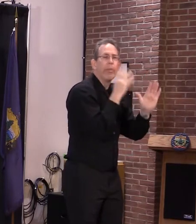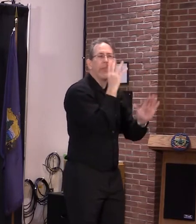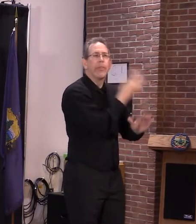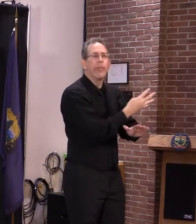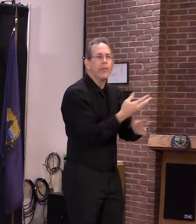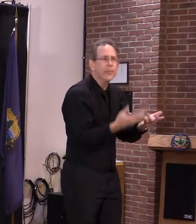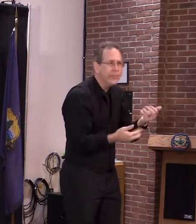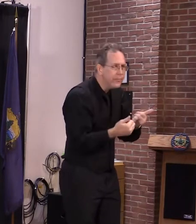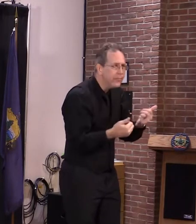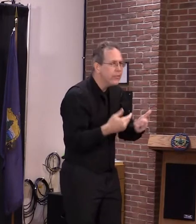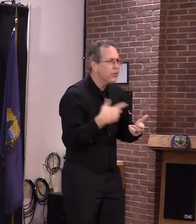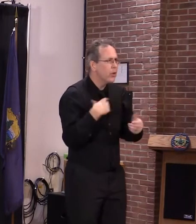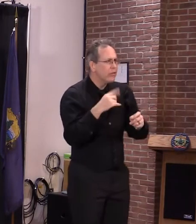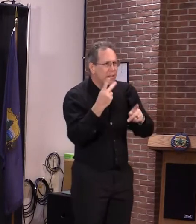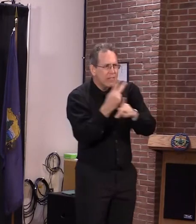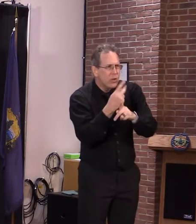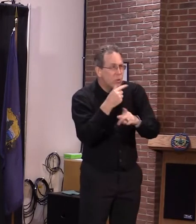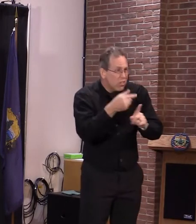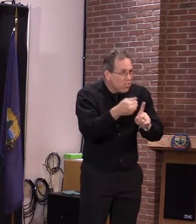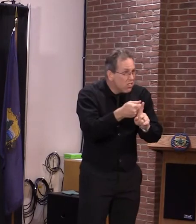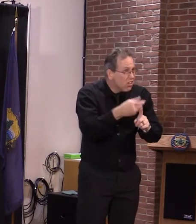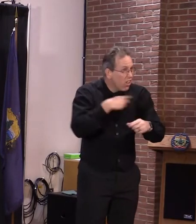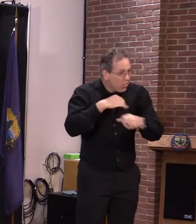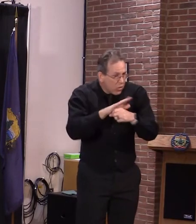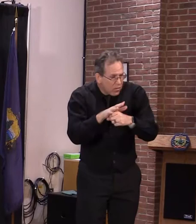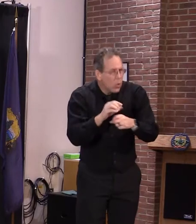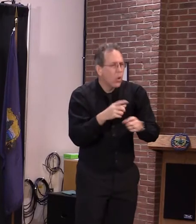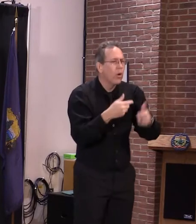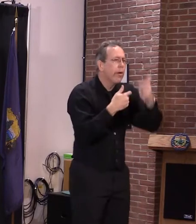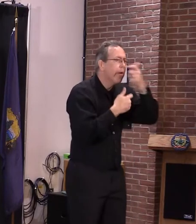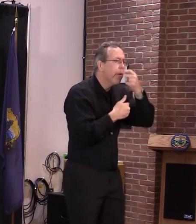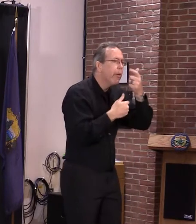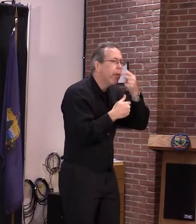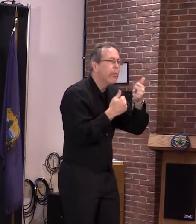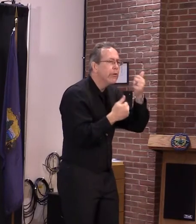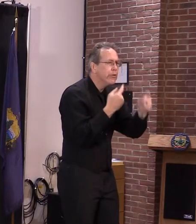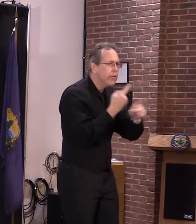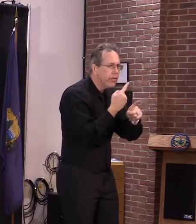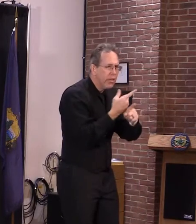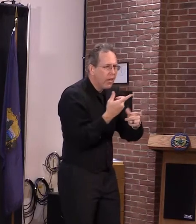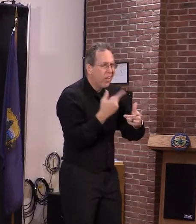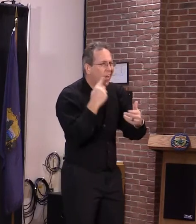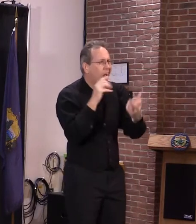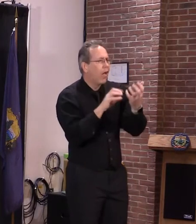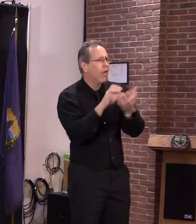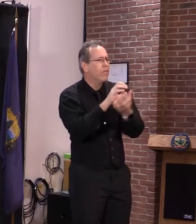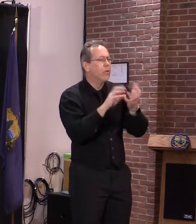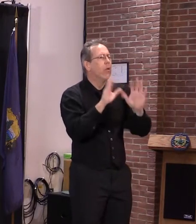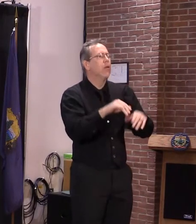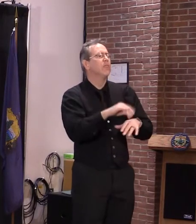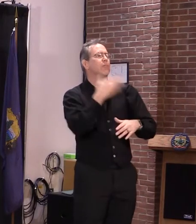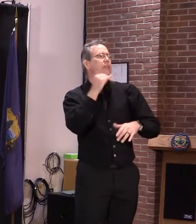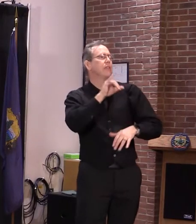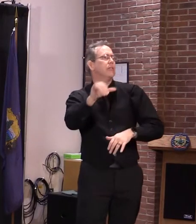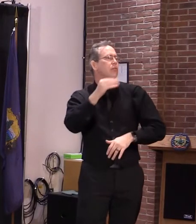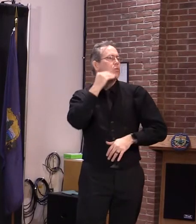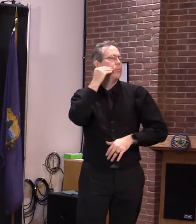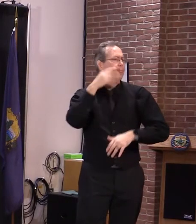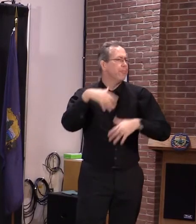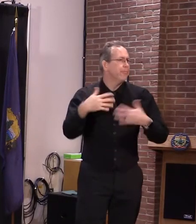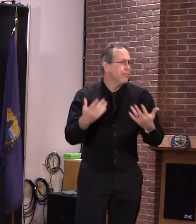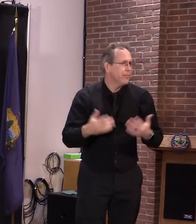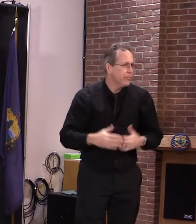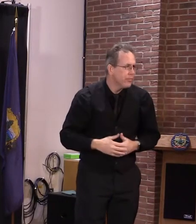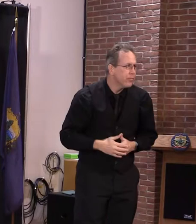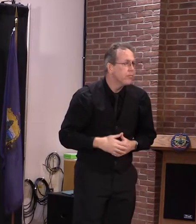difference between mild cold symptoms and COVID-19 symptoms, so they erred on the side of safety. School nurses, who typically would have